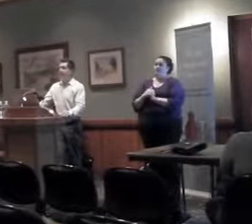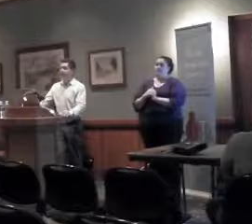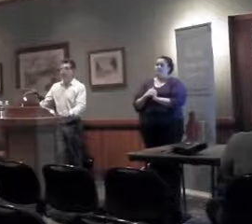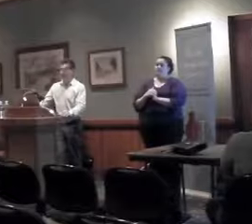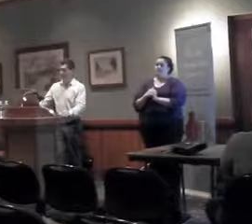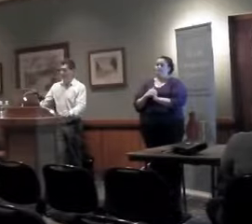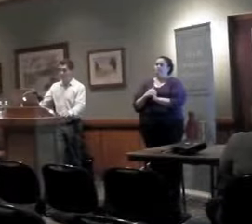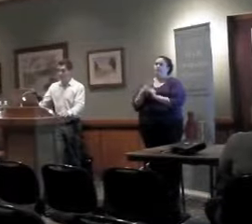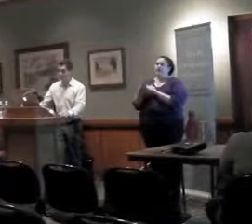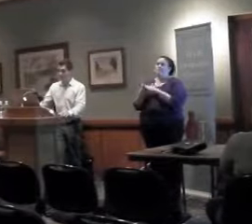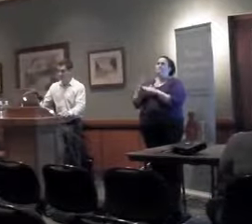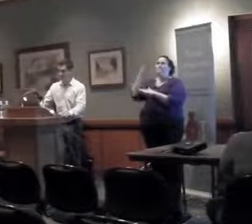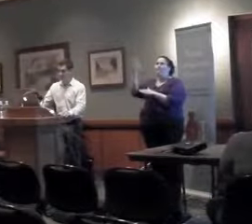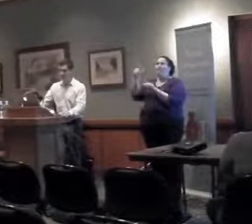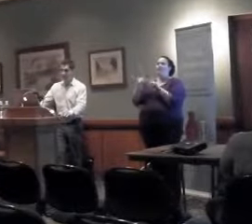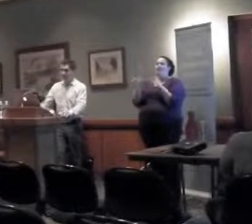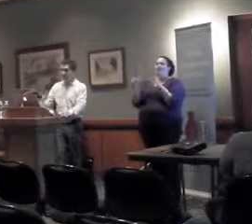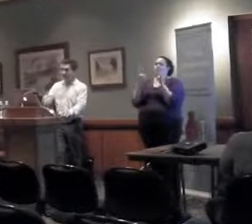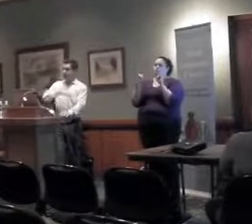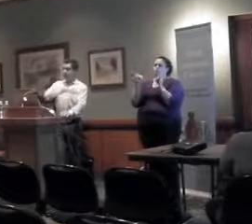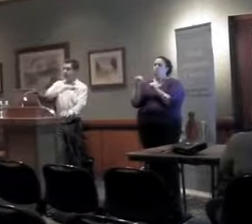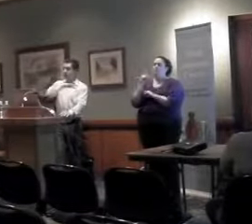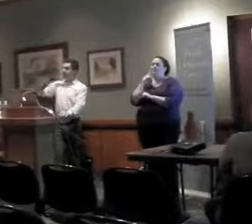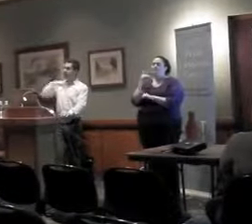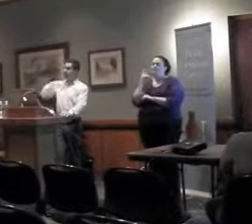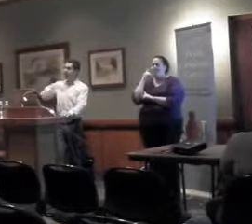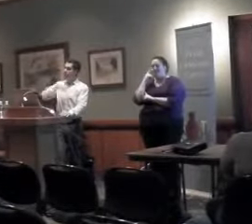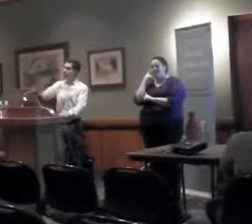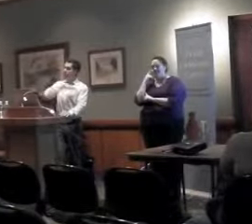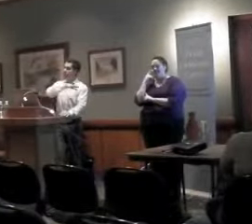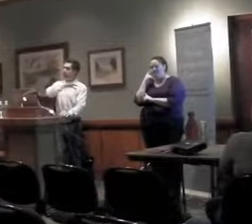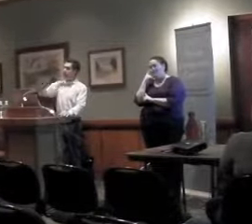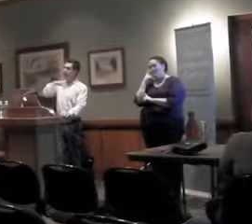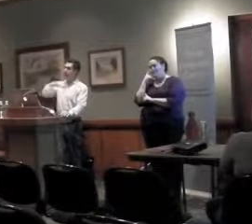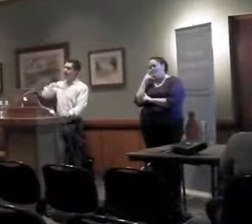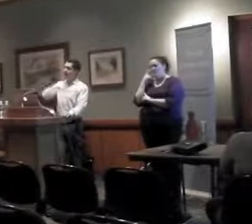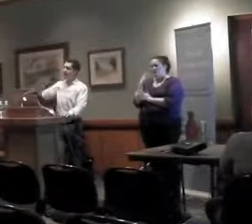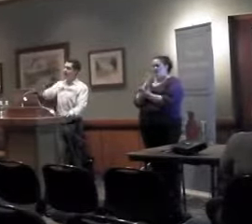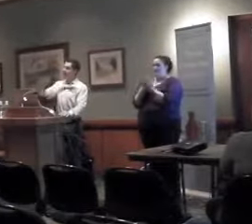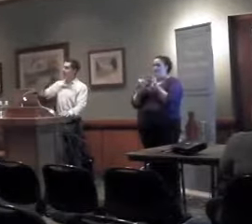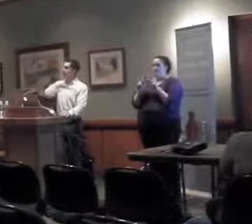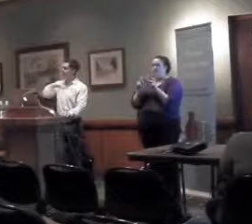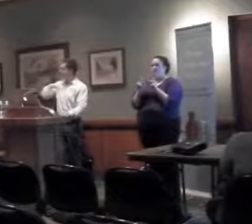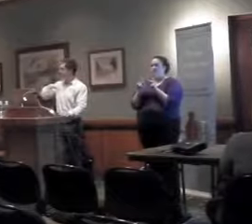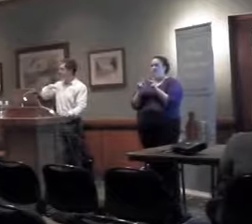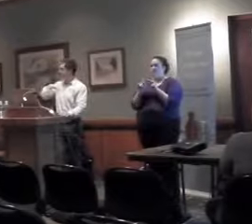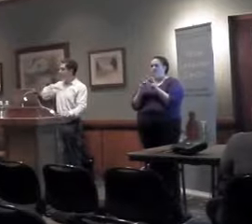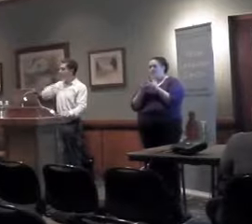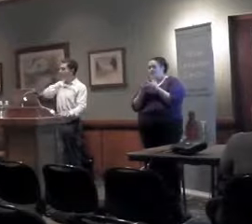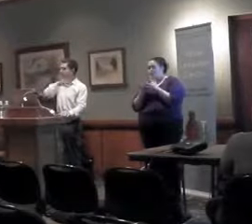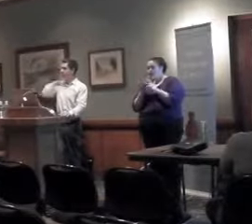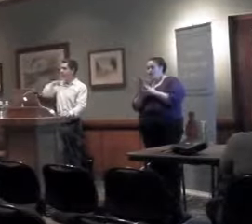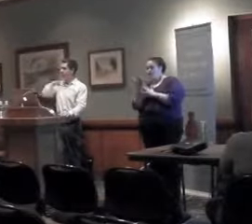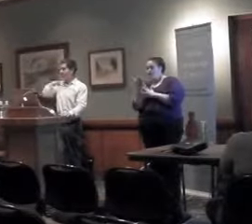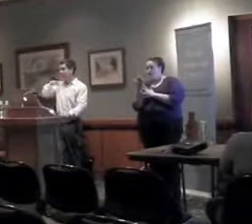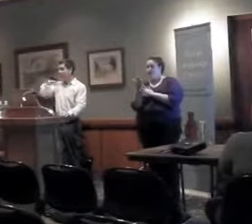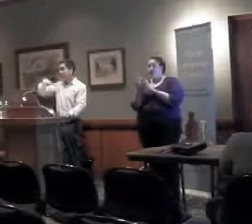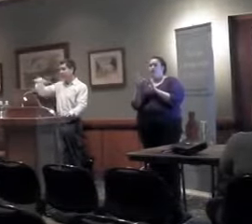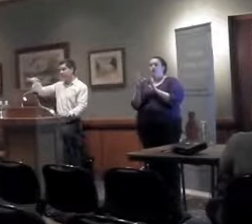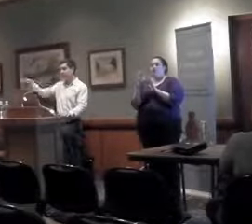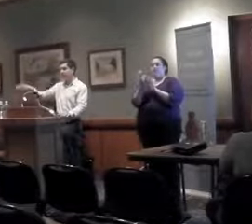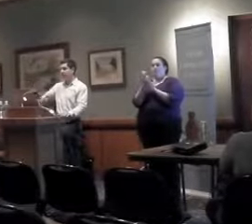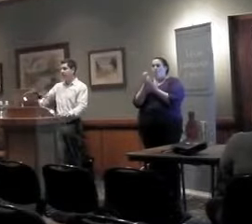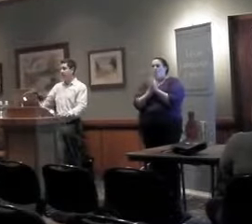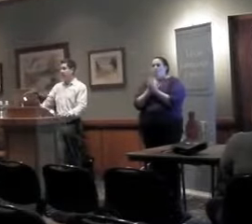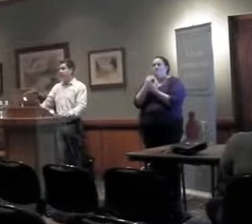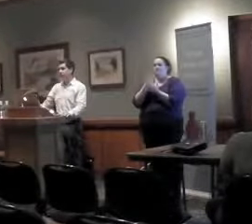even beyond language instruction, because I think some people who have gone through the ranks of the language instruction and the courses have gone